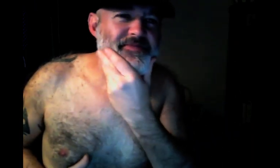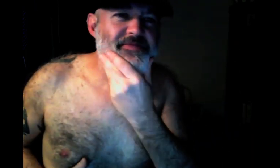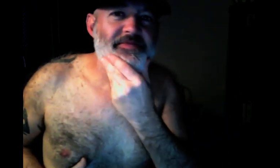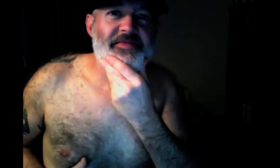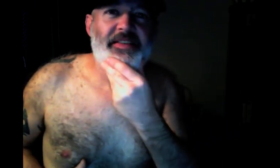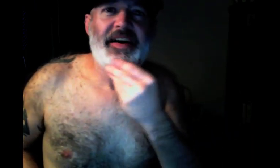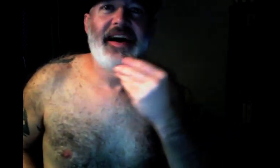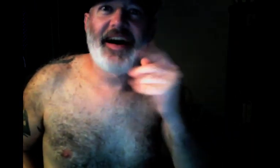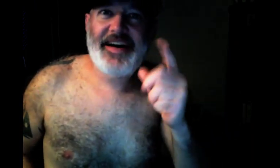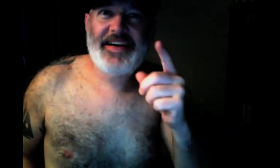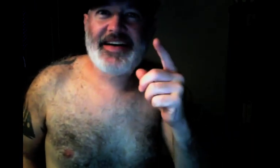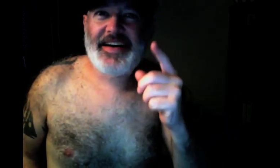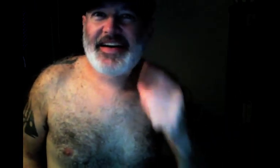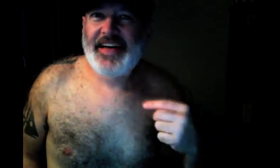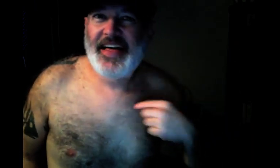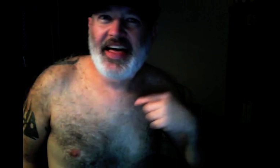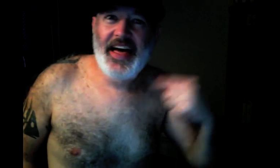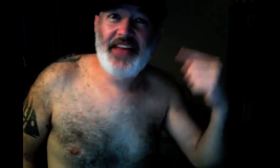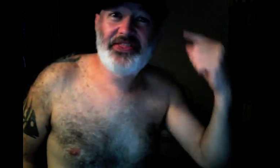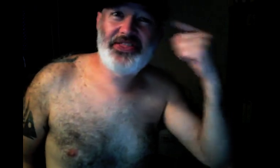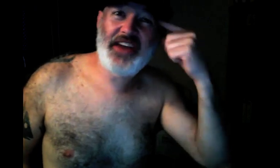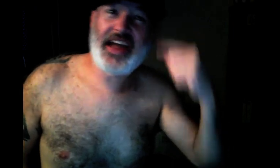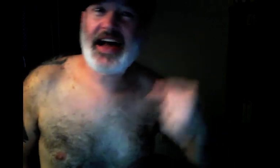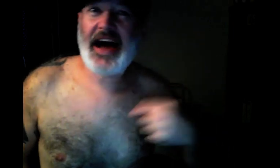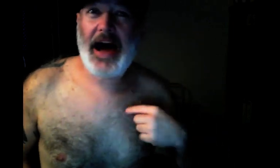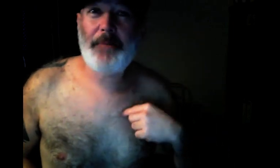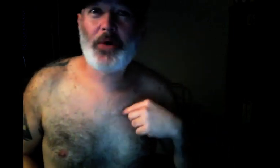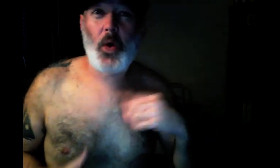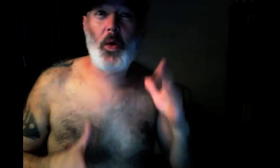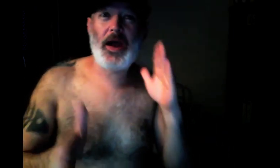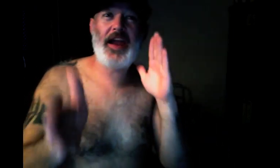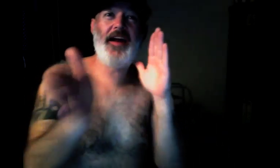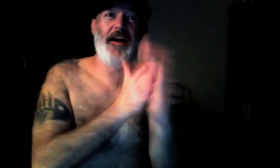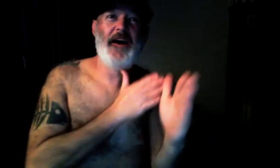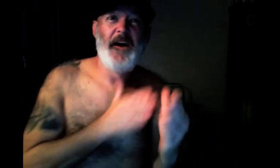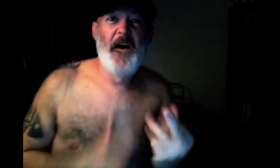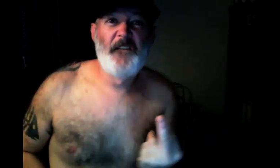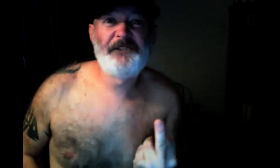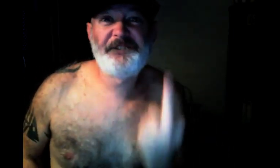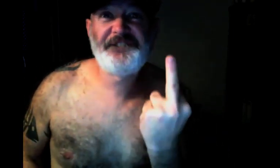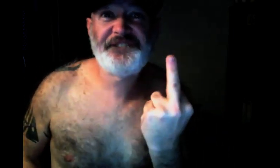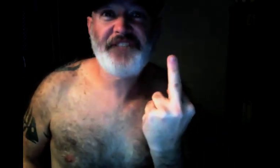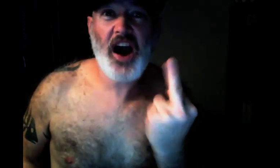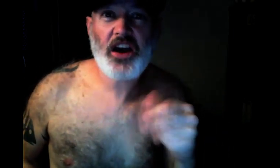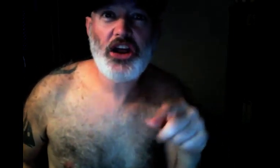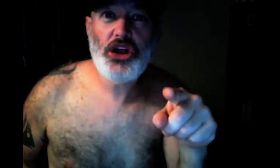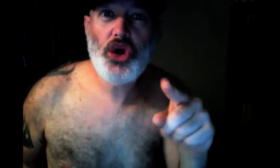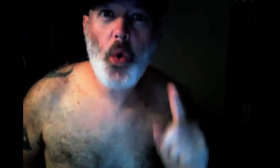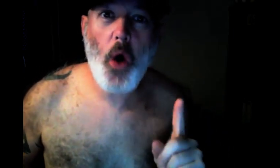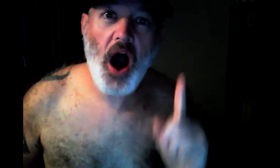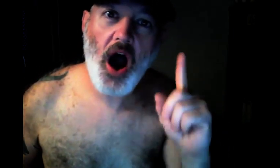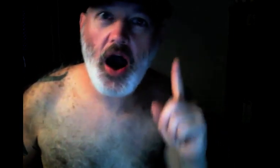Ah, I think I'm going. Fuck you up!